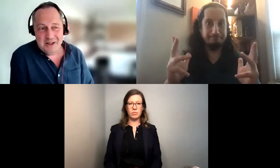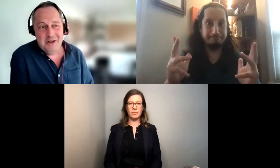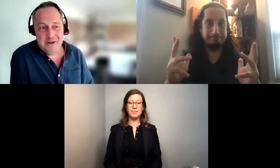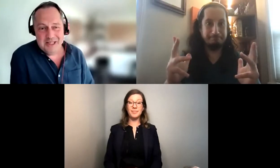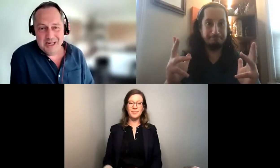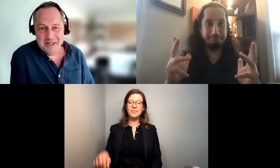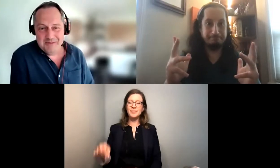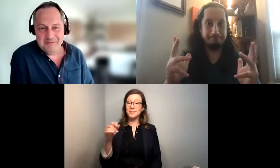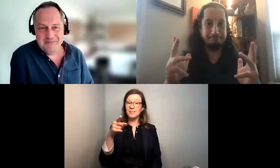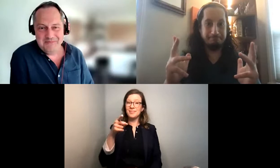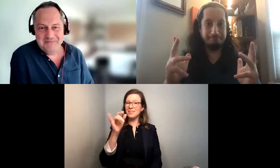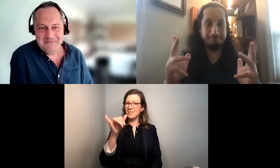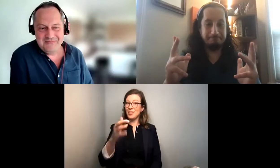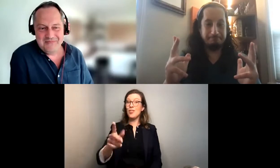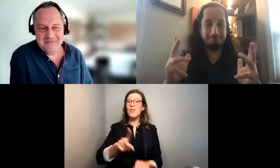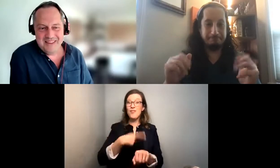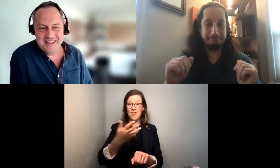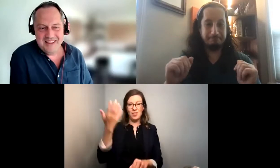That's a long time ago.